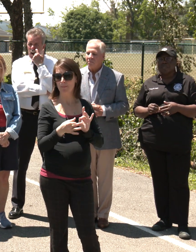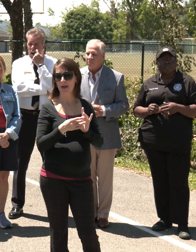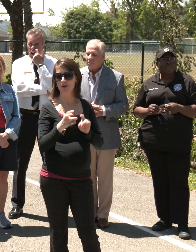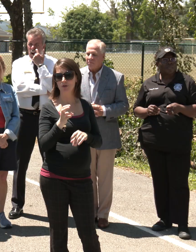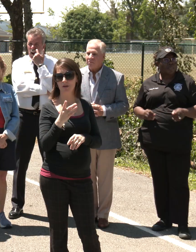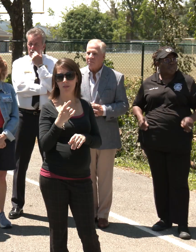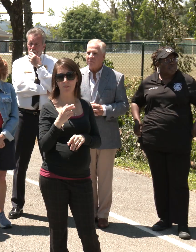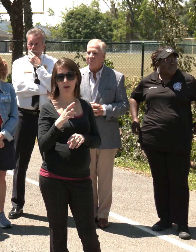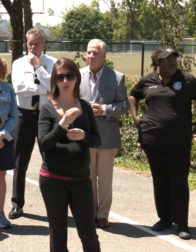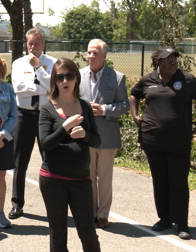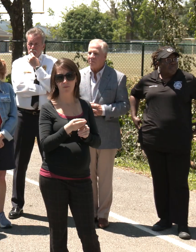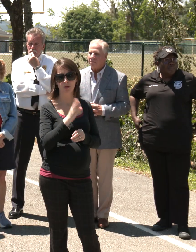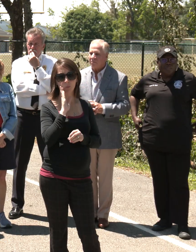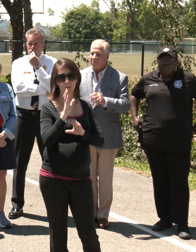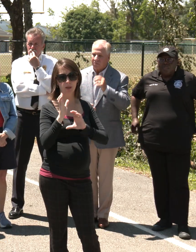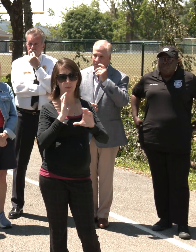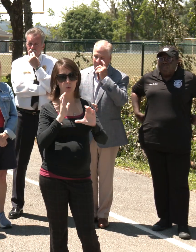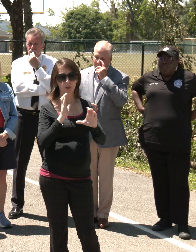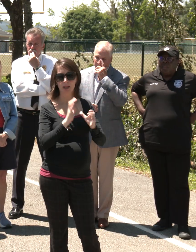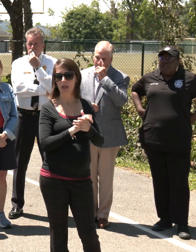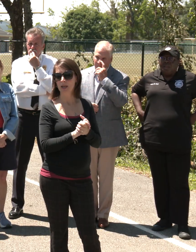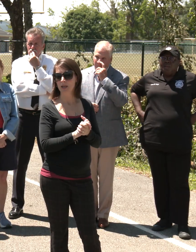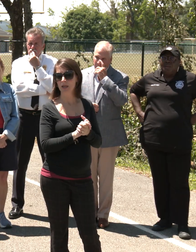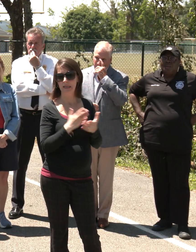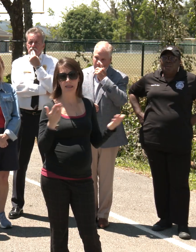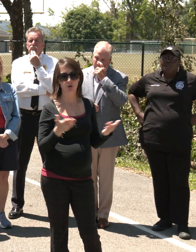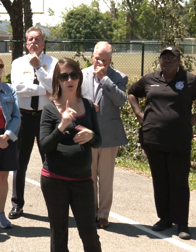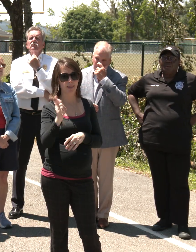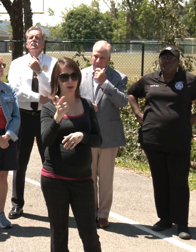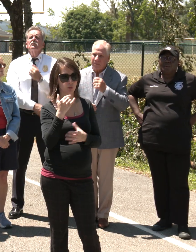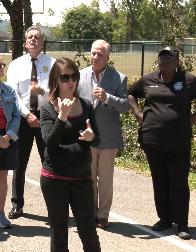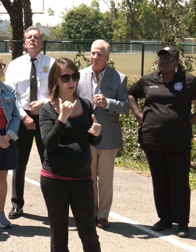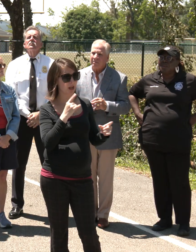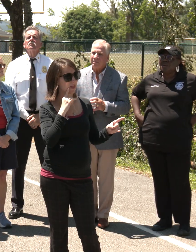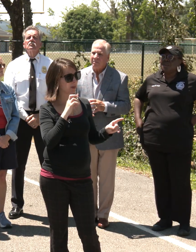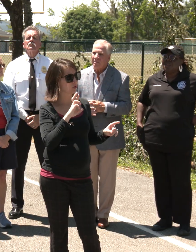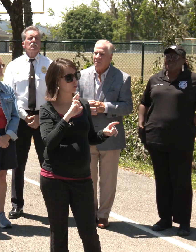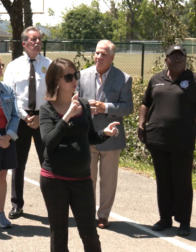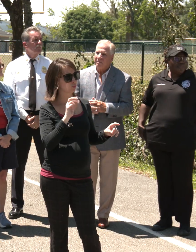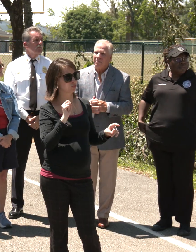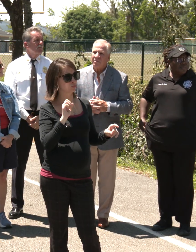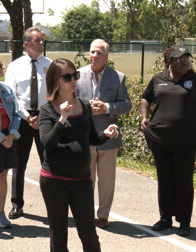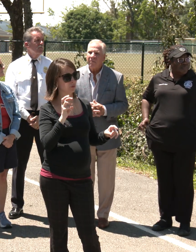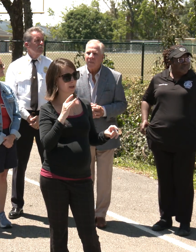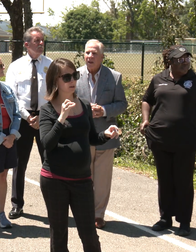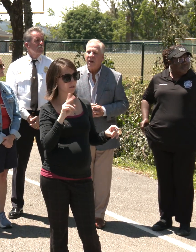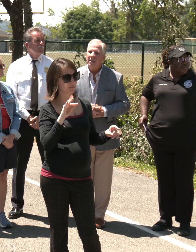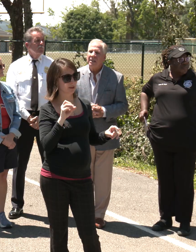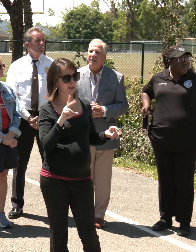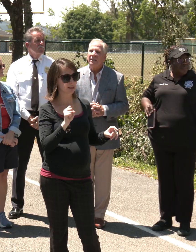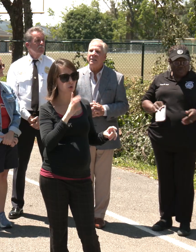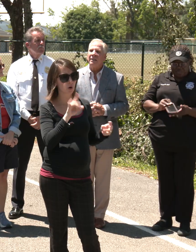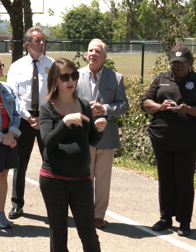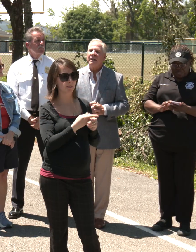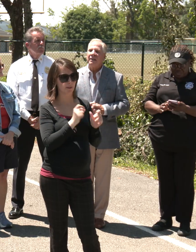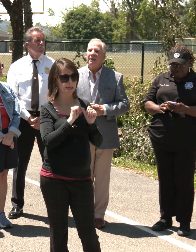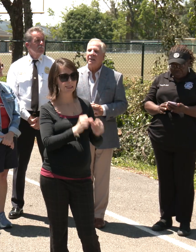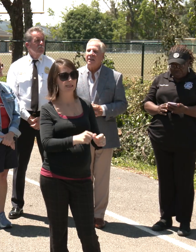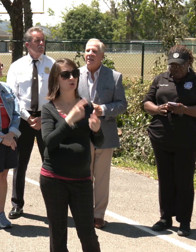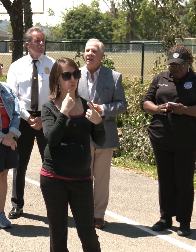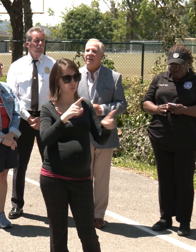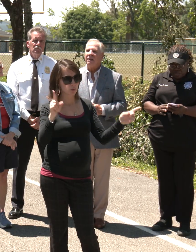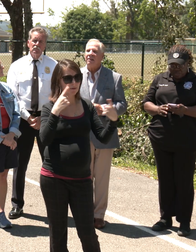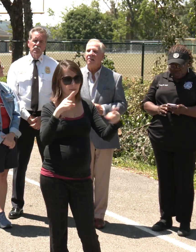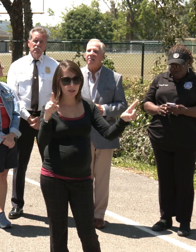the mayor's office is going to be communicating here later today, I think, Rasmus, about the continued briefings that the